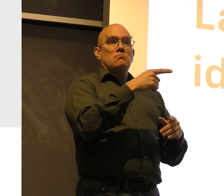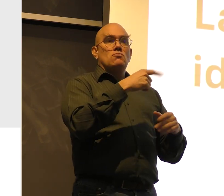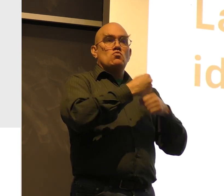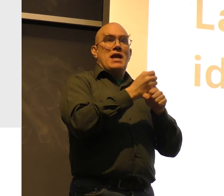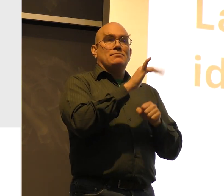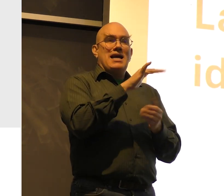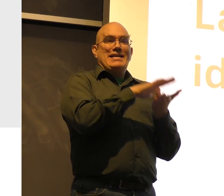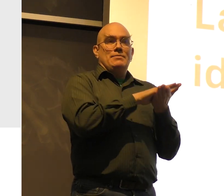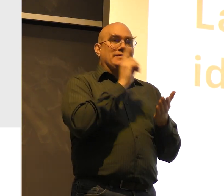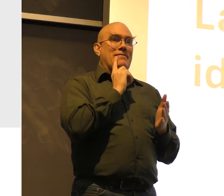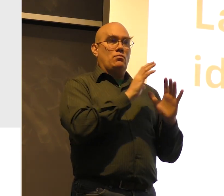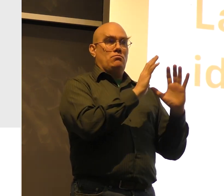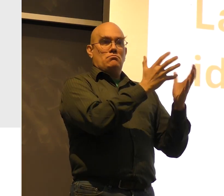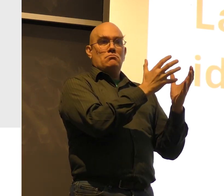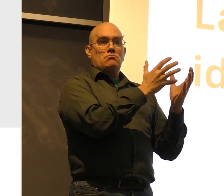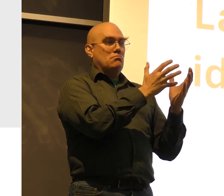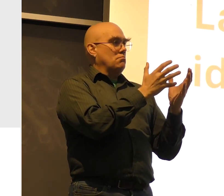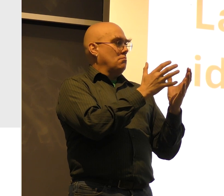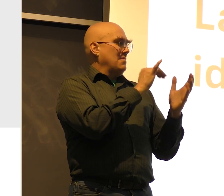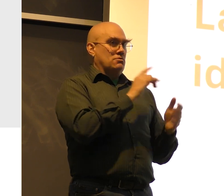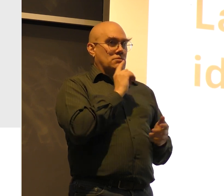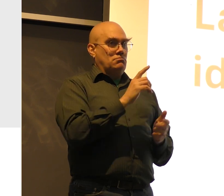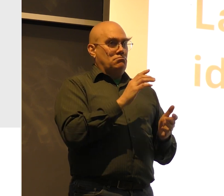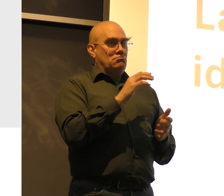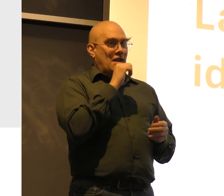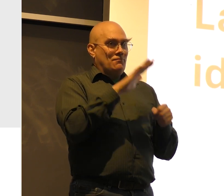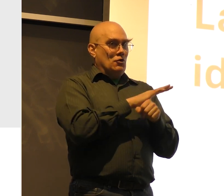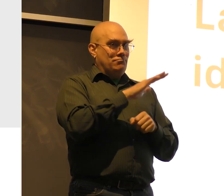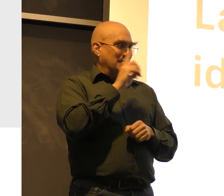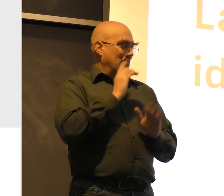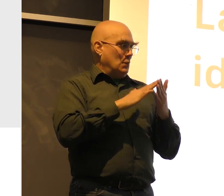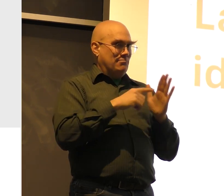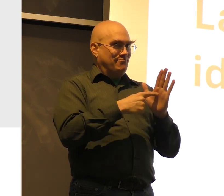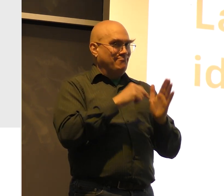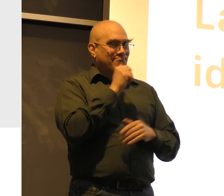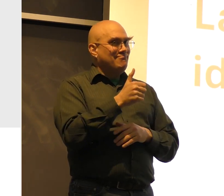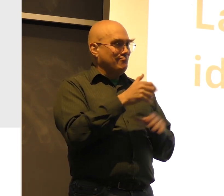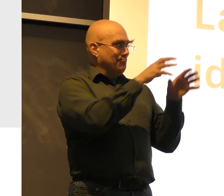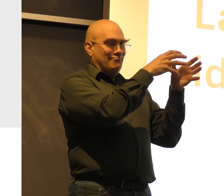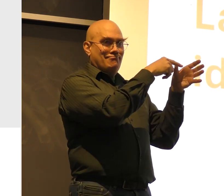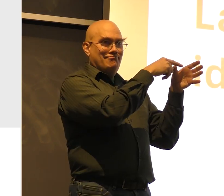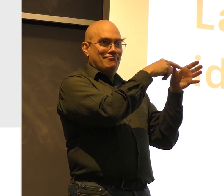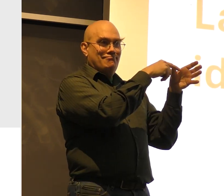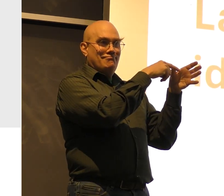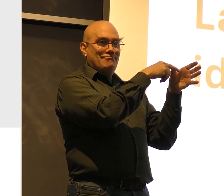lectures that are created by academic deaf people. that's not full representation of the deaf